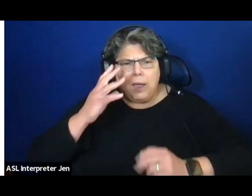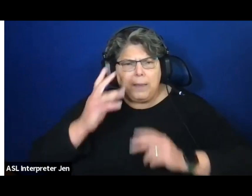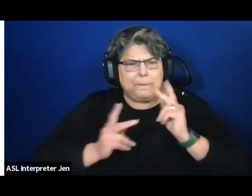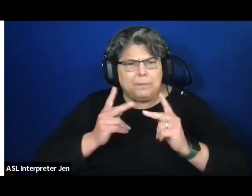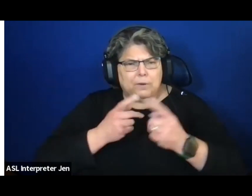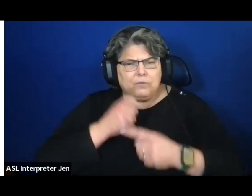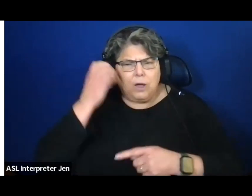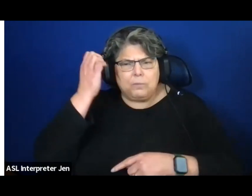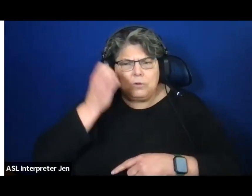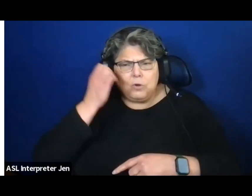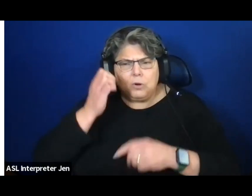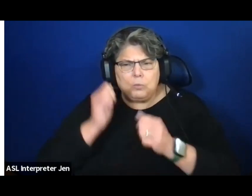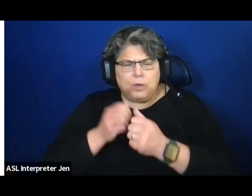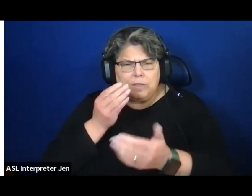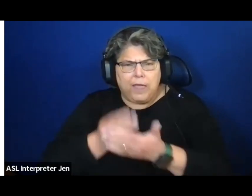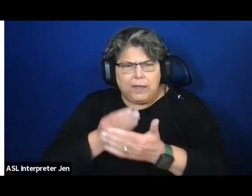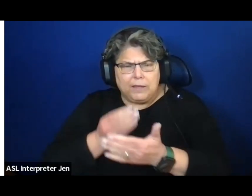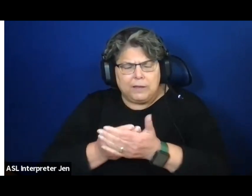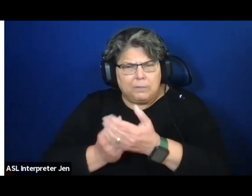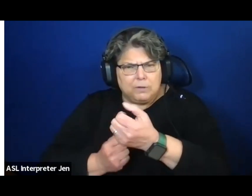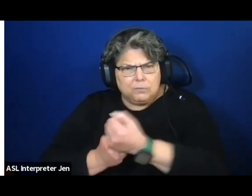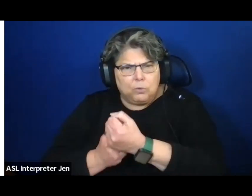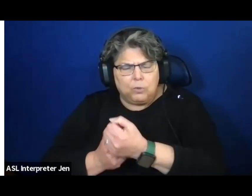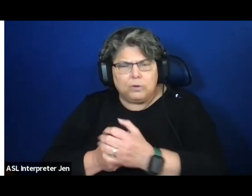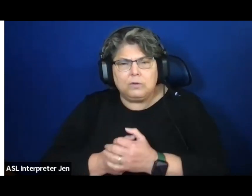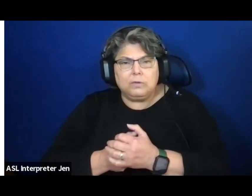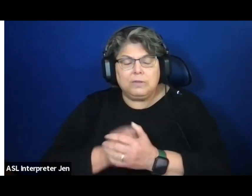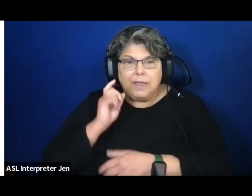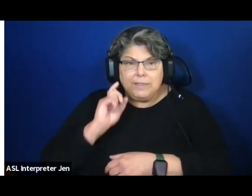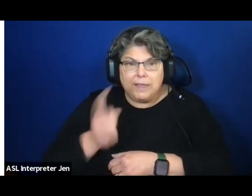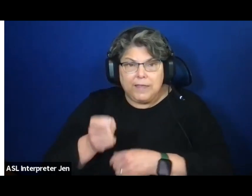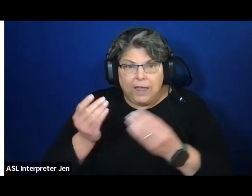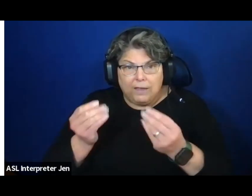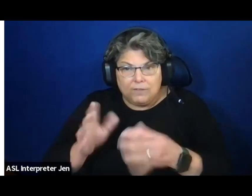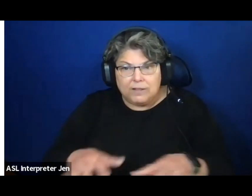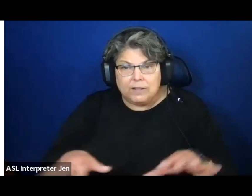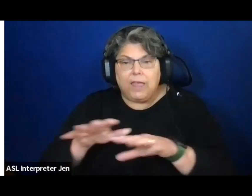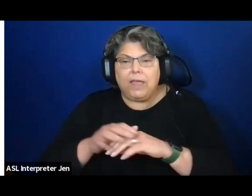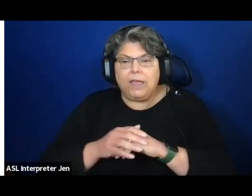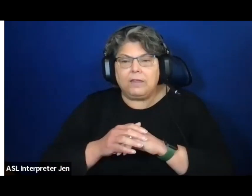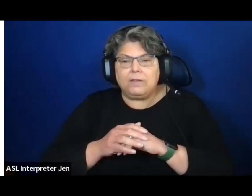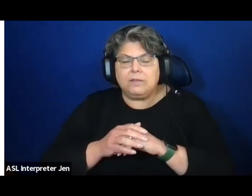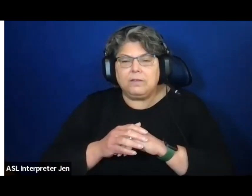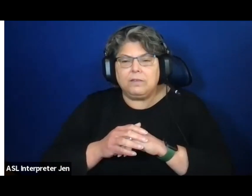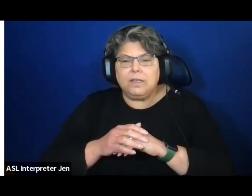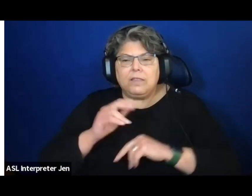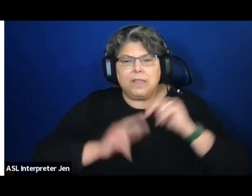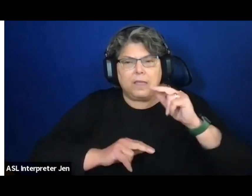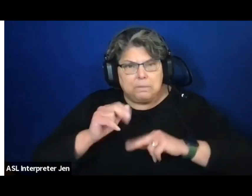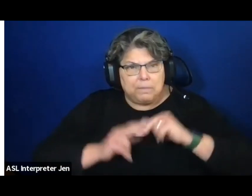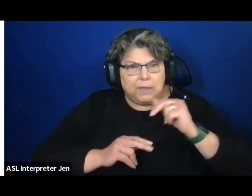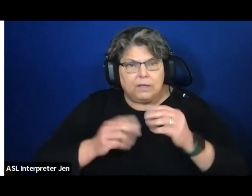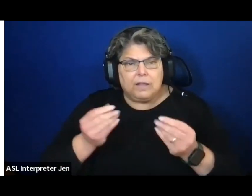floor. But not only did they give the land, they built land-grant colleges with government